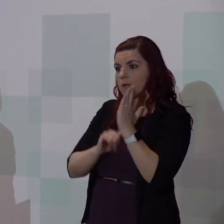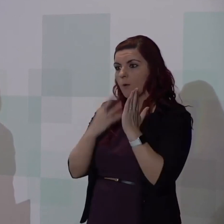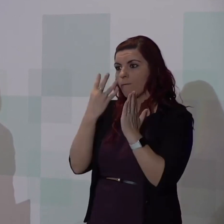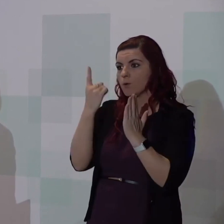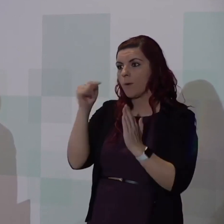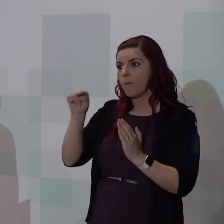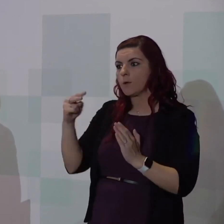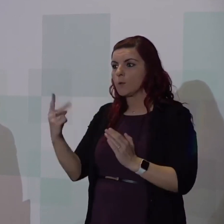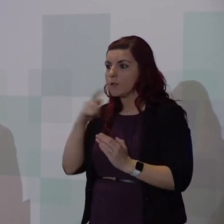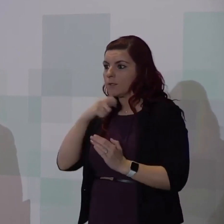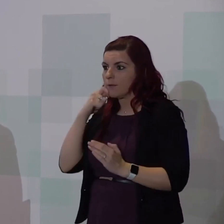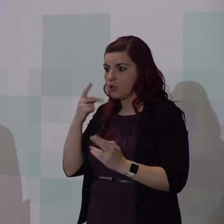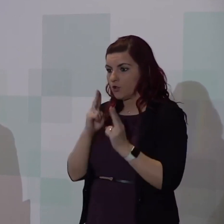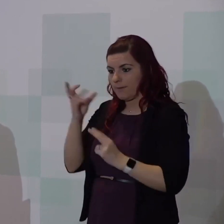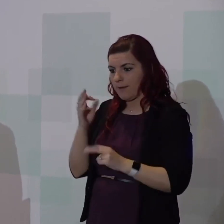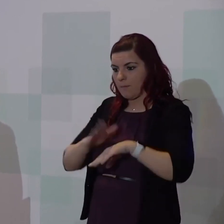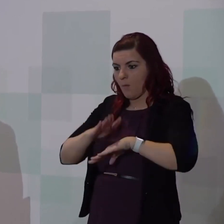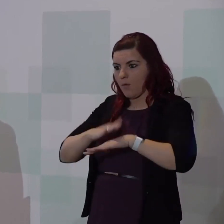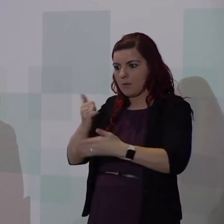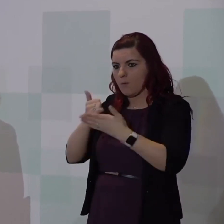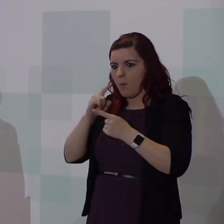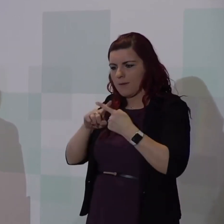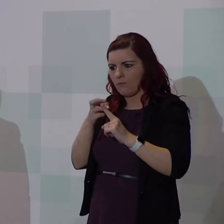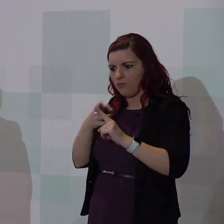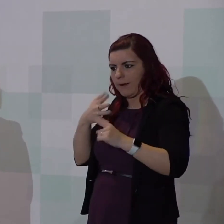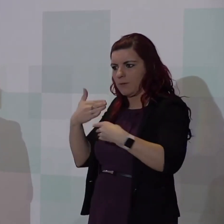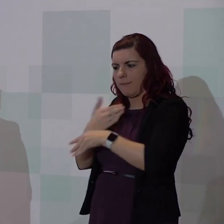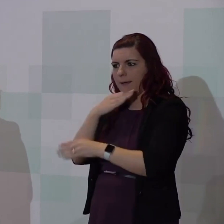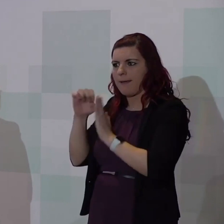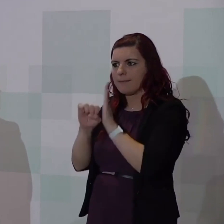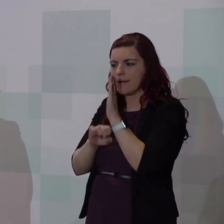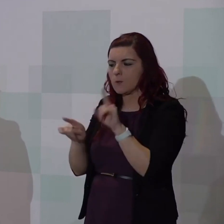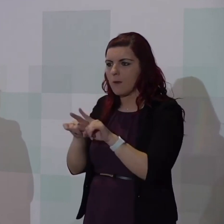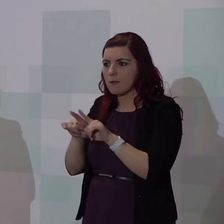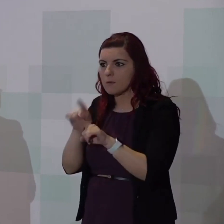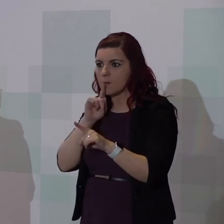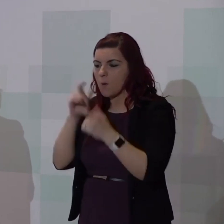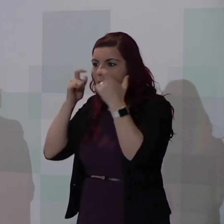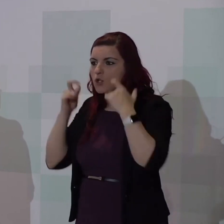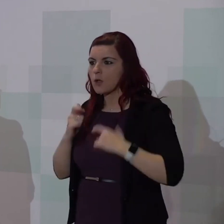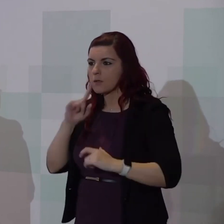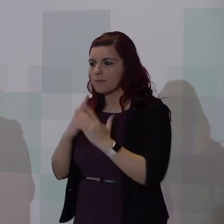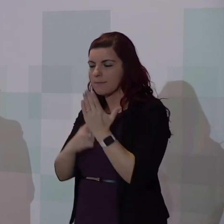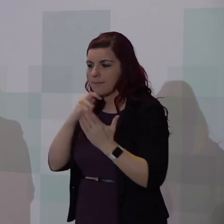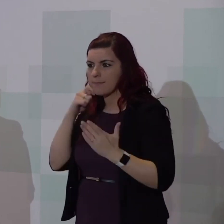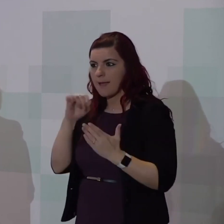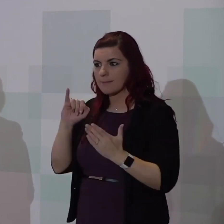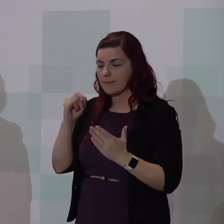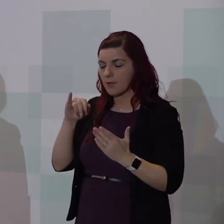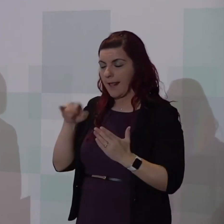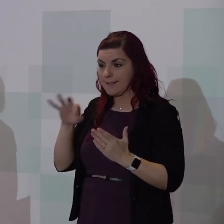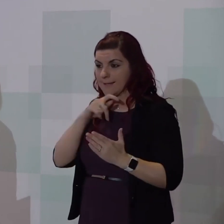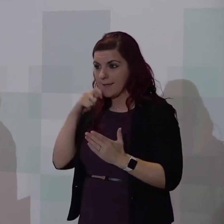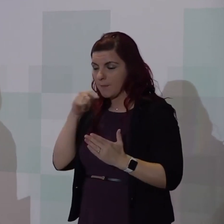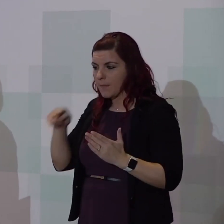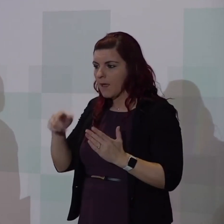given more support and recognition by the state. And Justice Denham said that Article 41.2 was